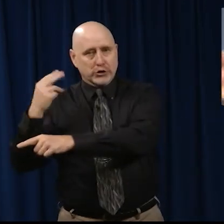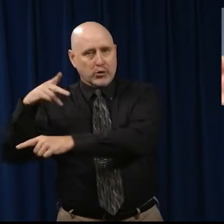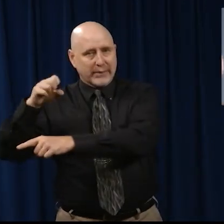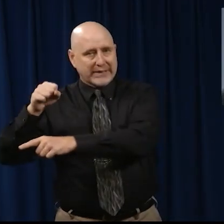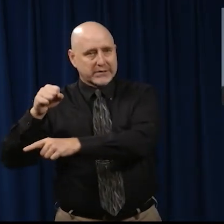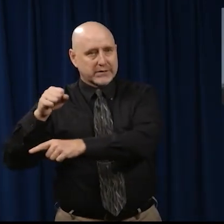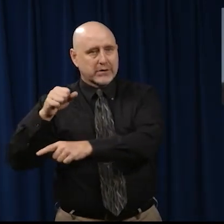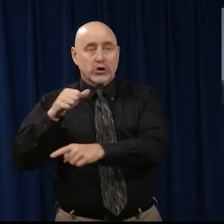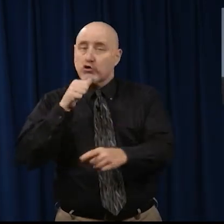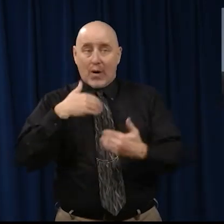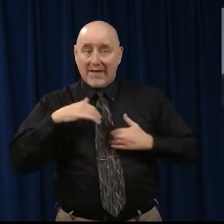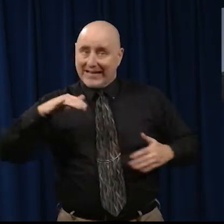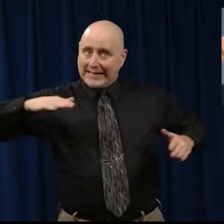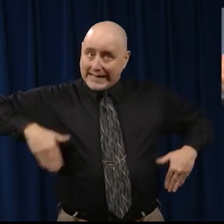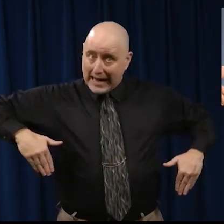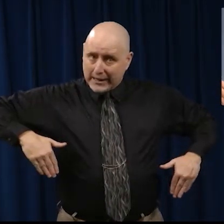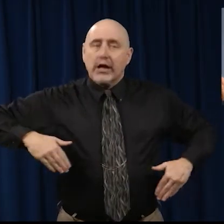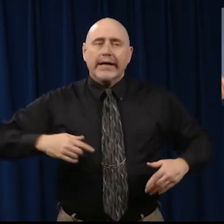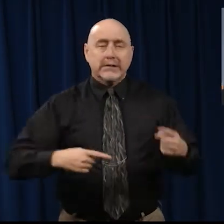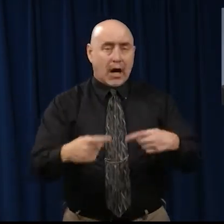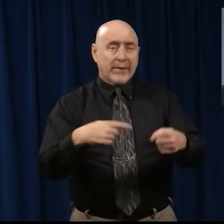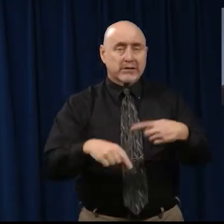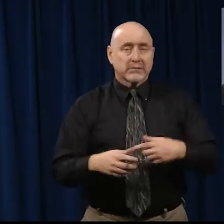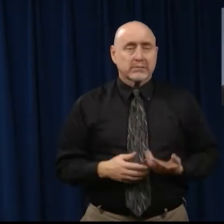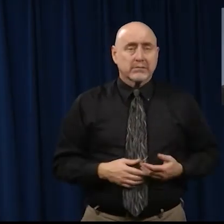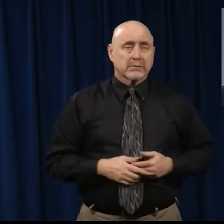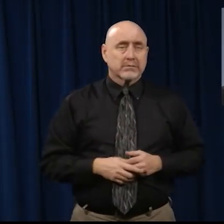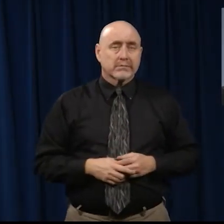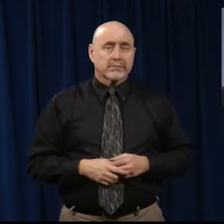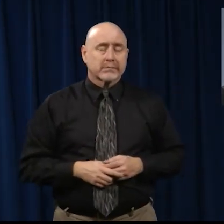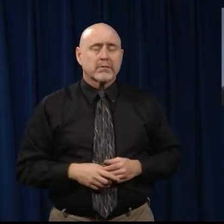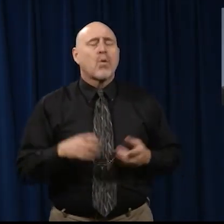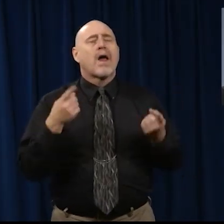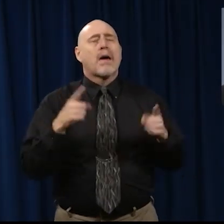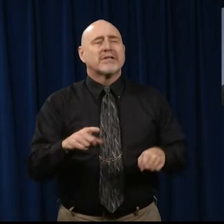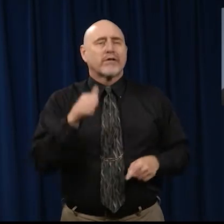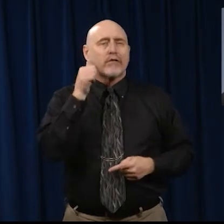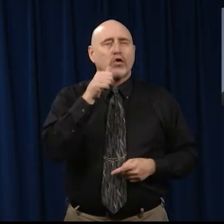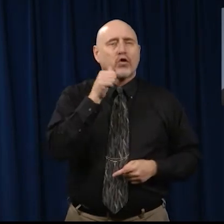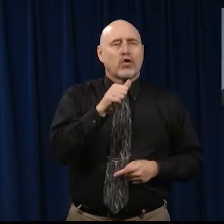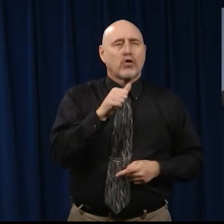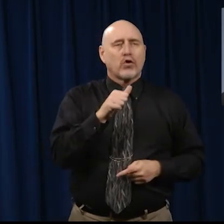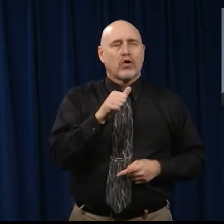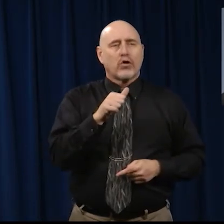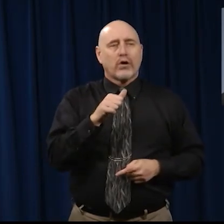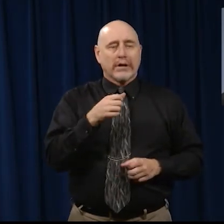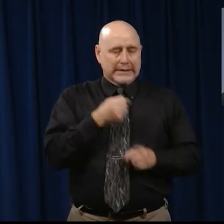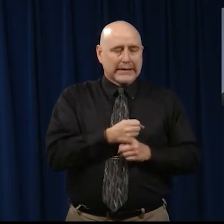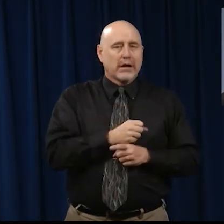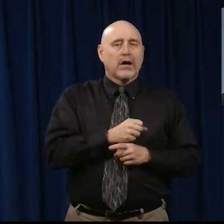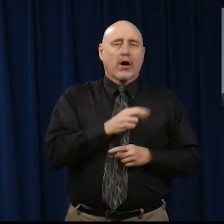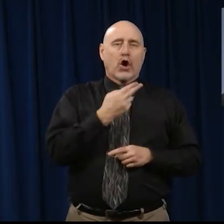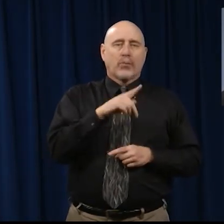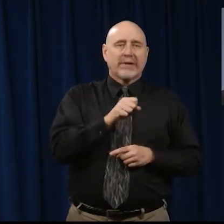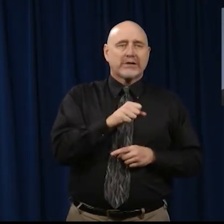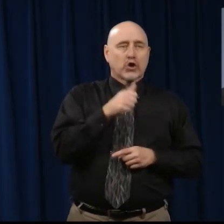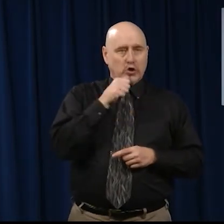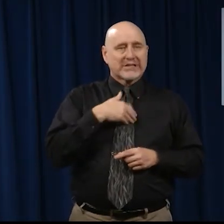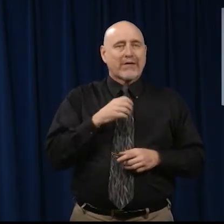who has herpes, you don't have it yet, but it's coming. Now, what happens if a girl in the relationship gets herpes? Well, she might have